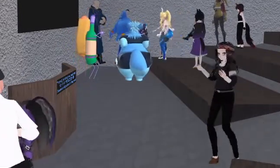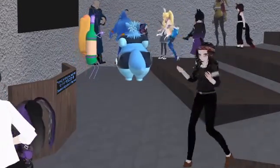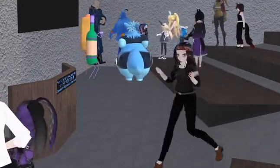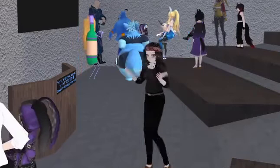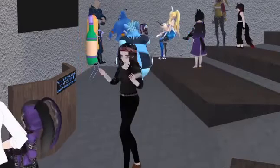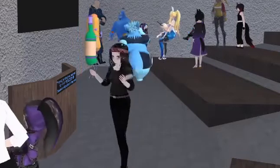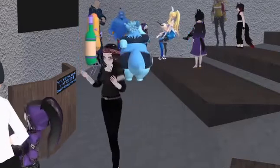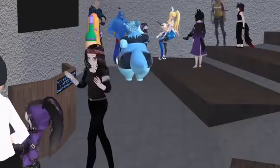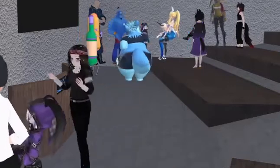No lighting the cake on fire.